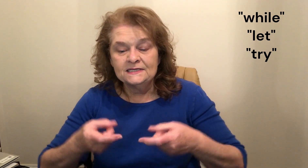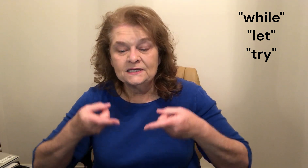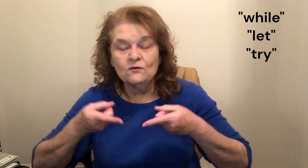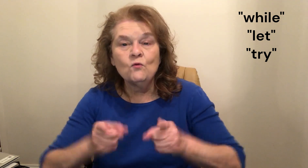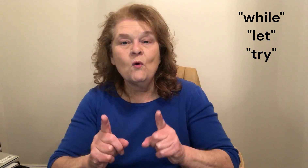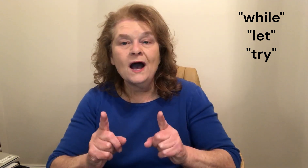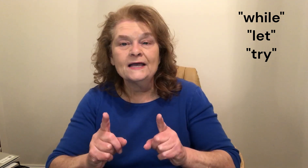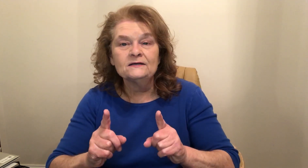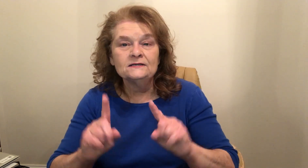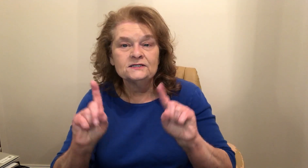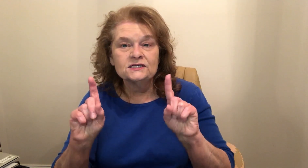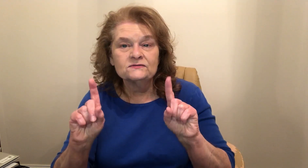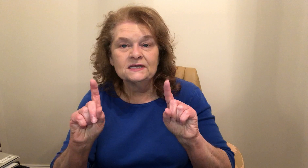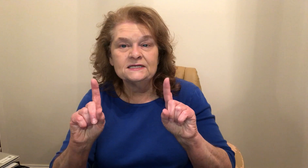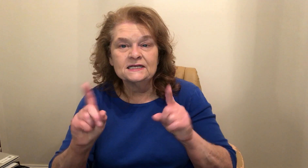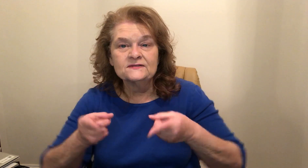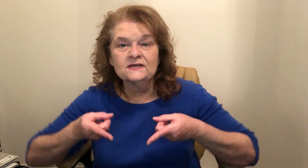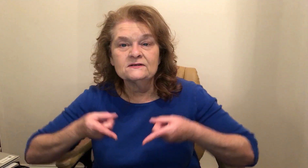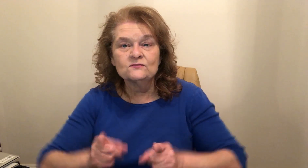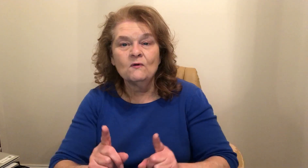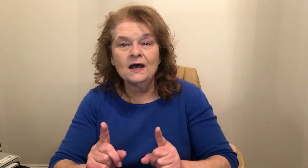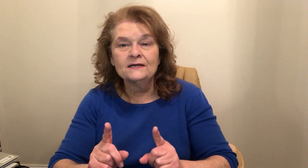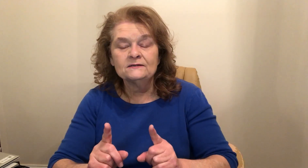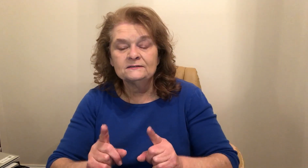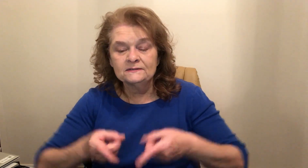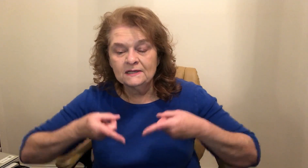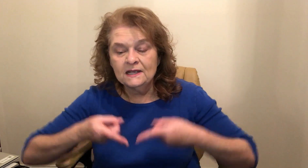So while, just with the index fingers, while,